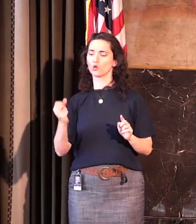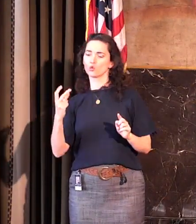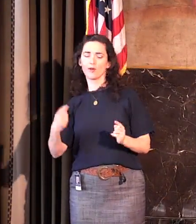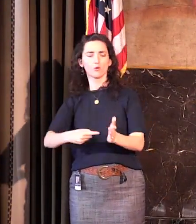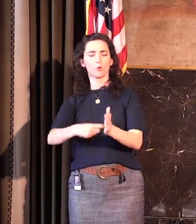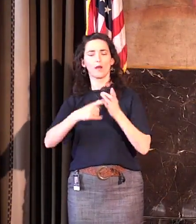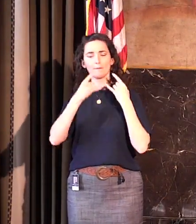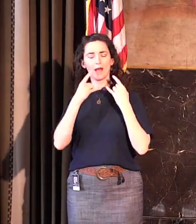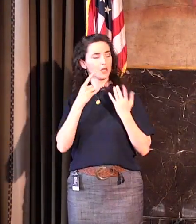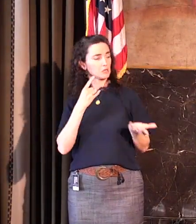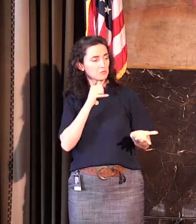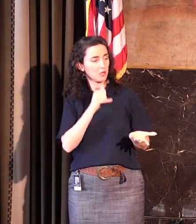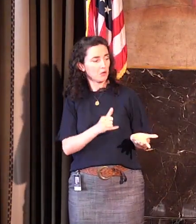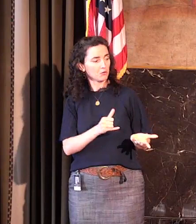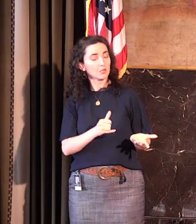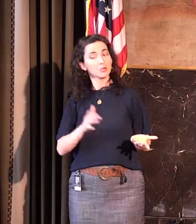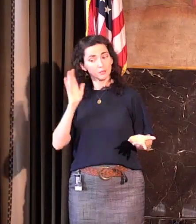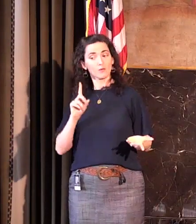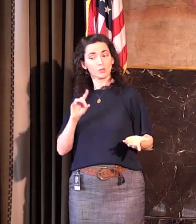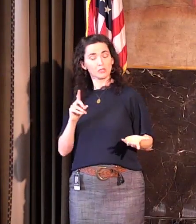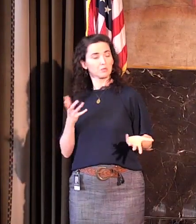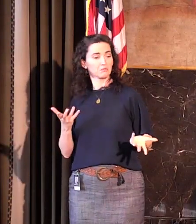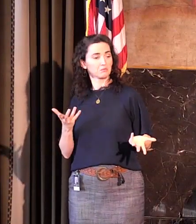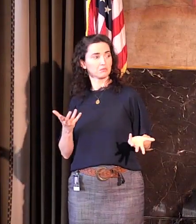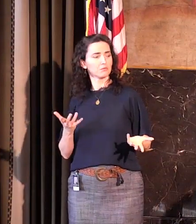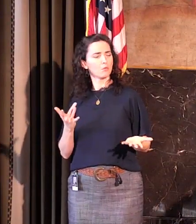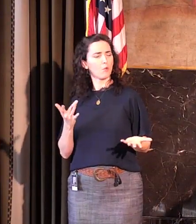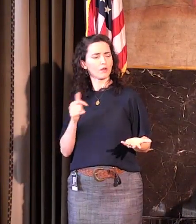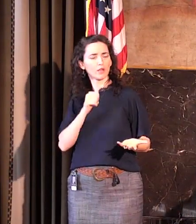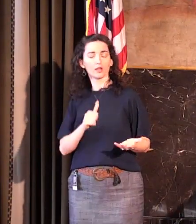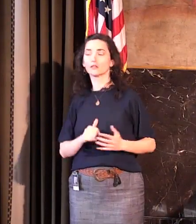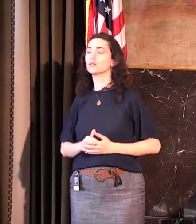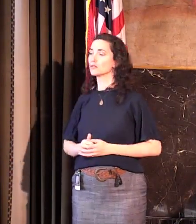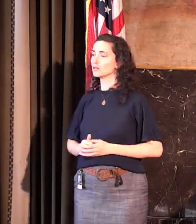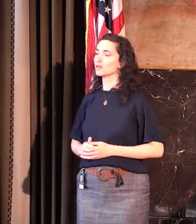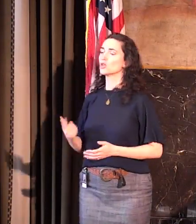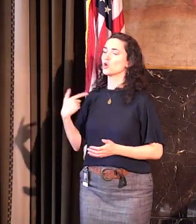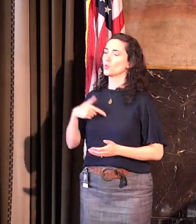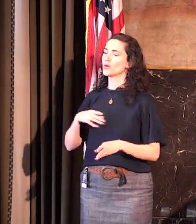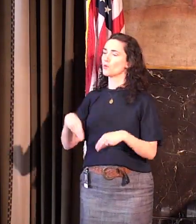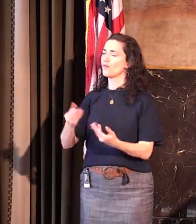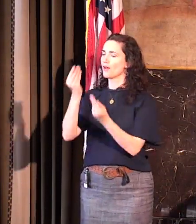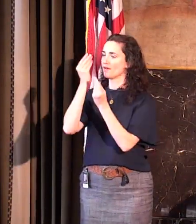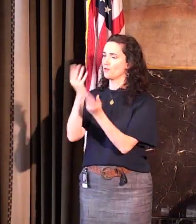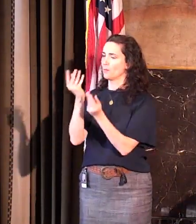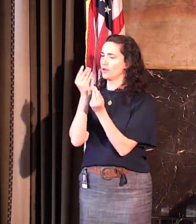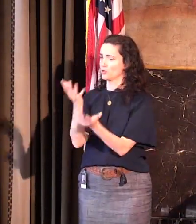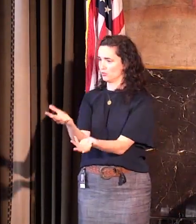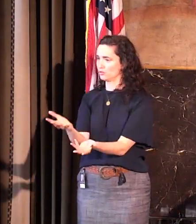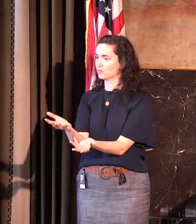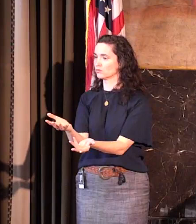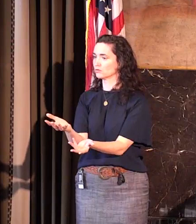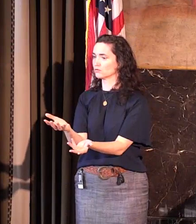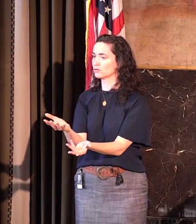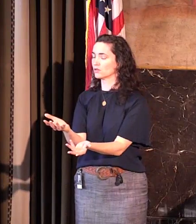mask mandate like we've seen in earlier parts of this pandemic? Yeah, well, we're providing information to all of